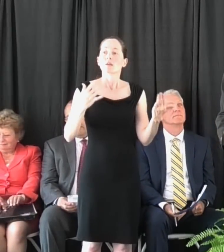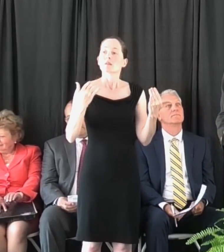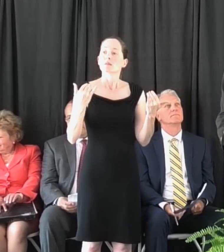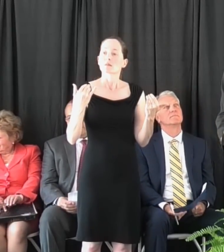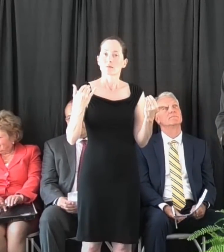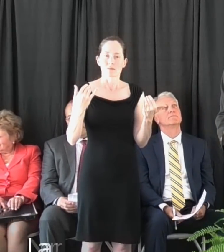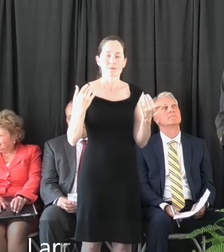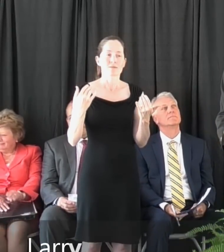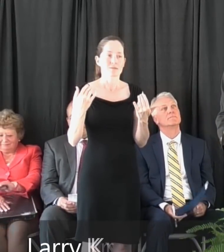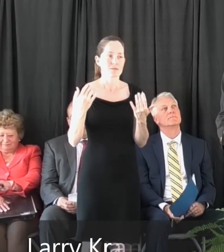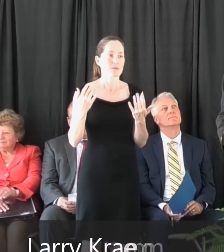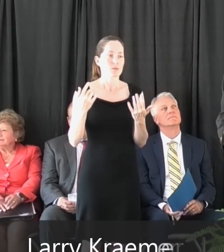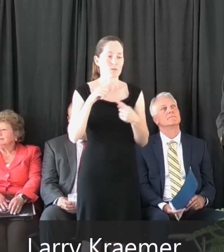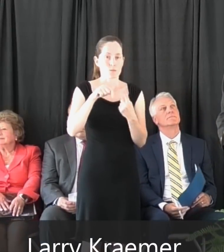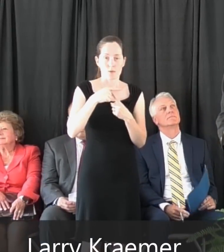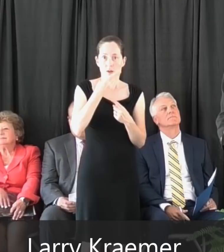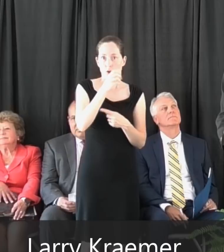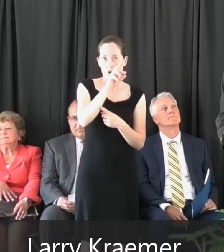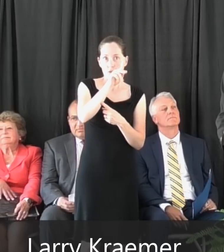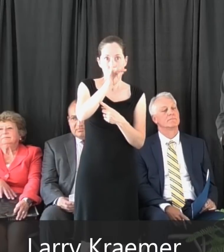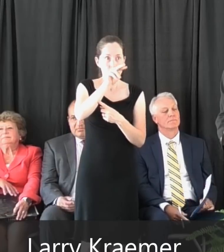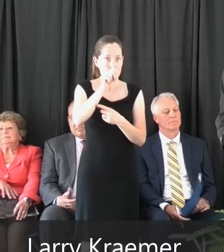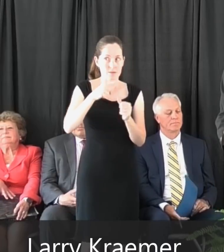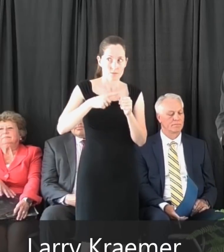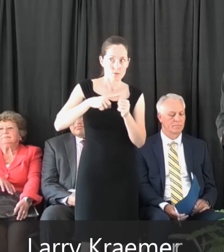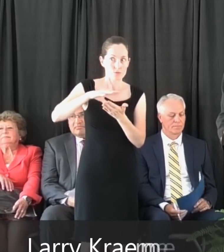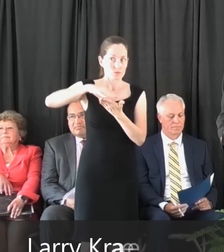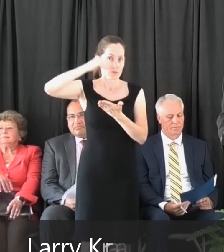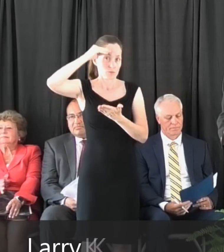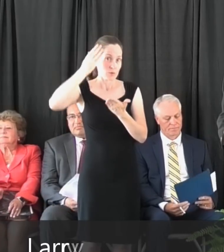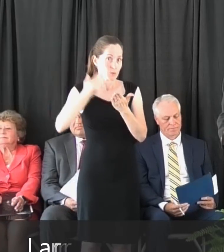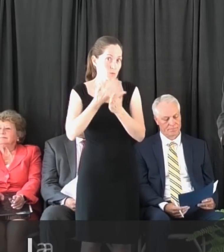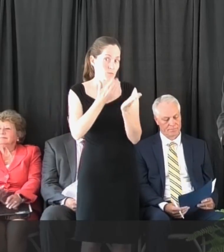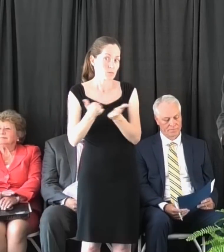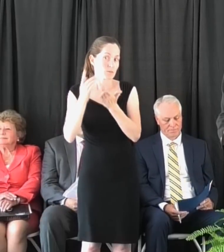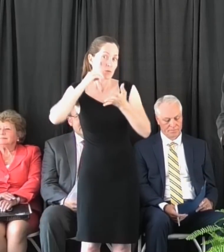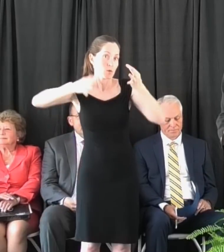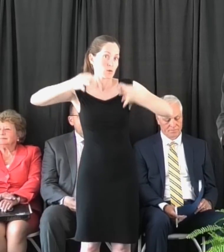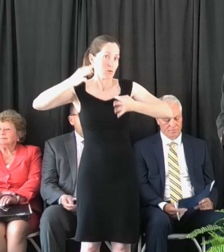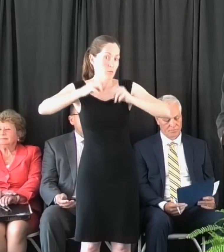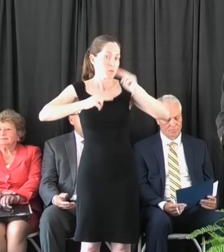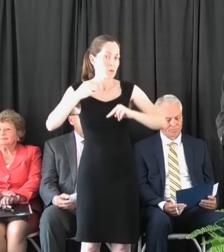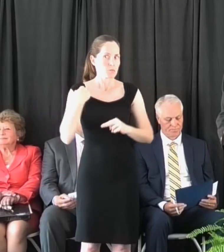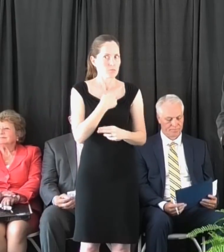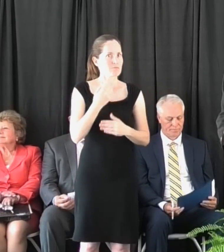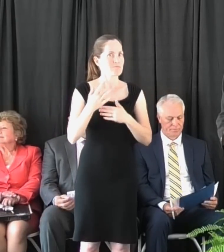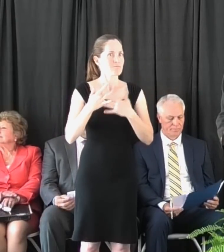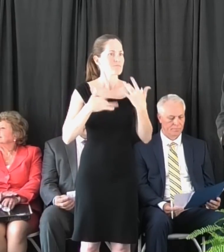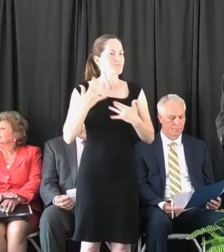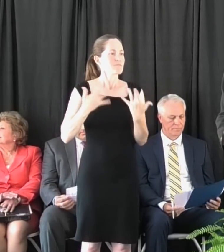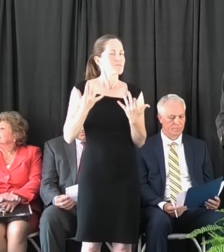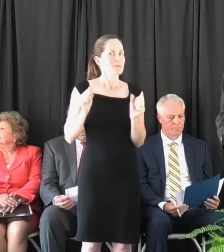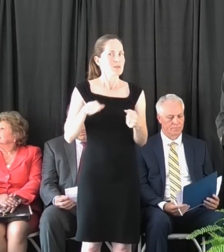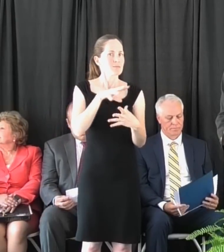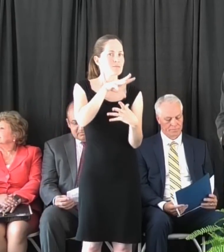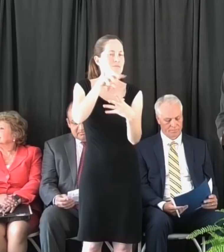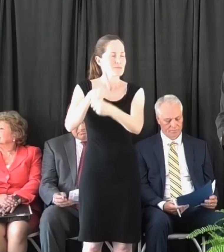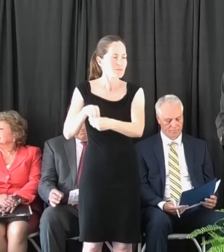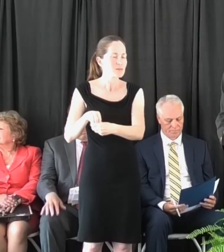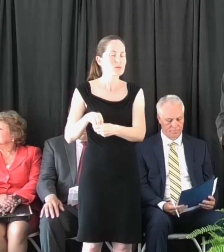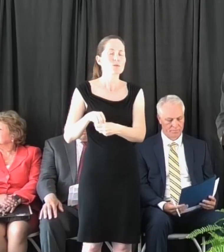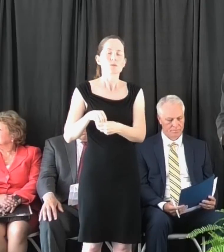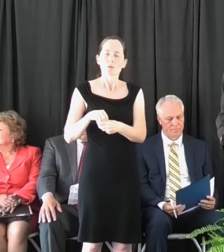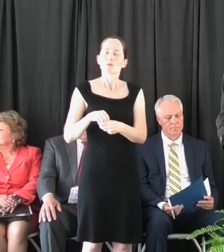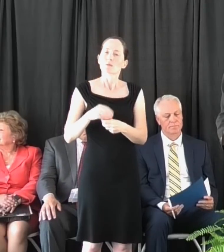When Harkins first learned of the plans for the new courthouse several years ago, we were excited to pursue it. Being Howard County based with many of our